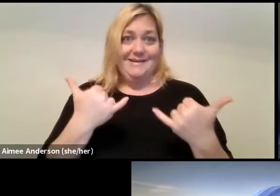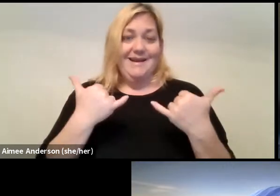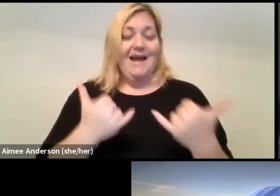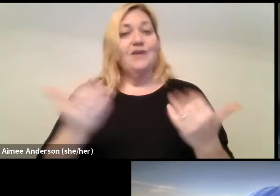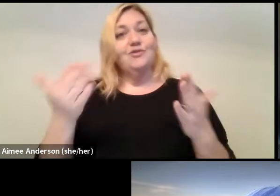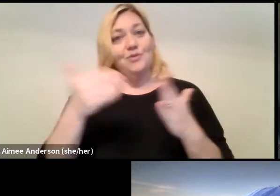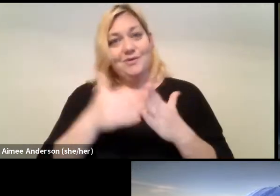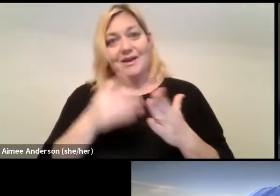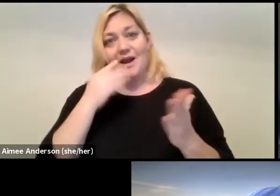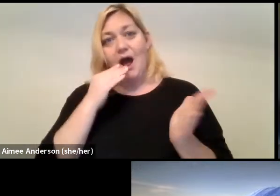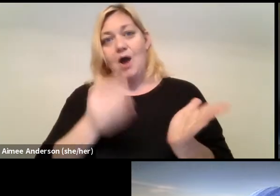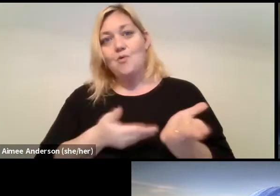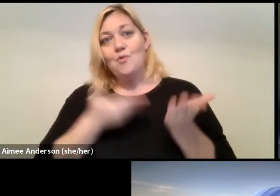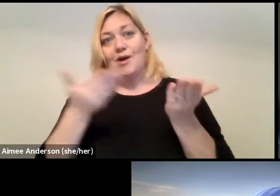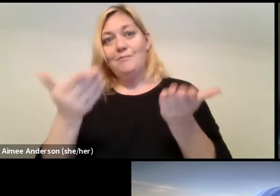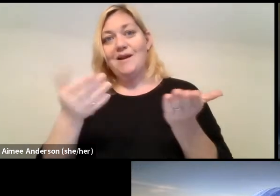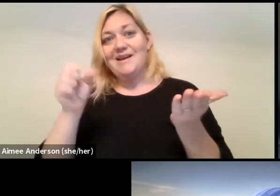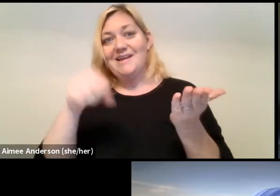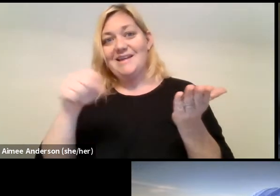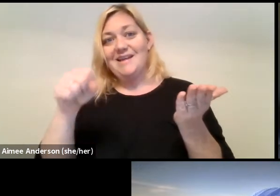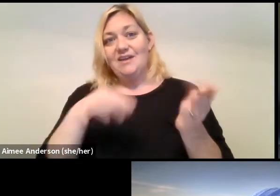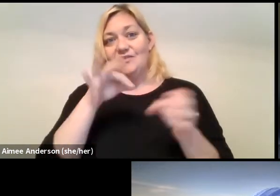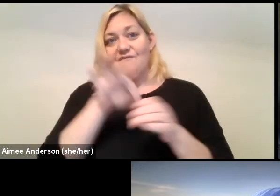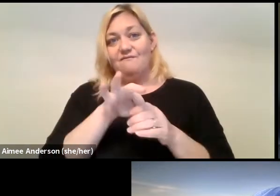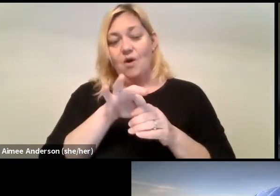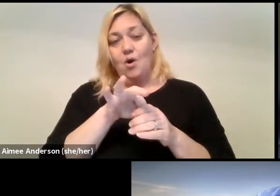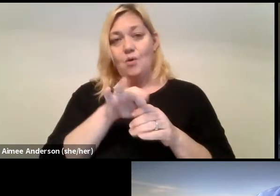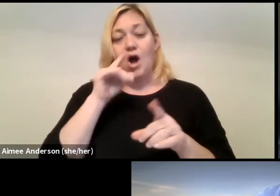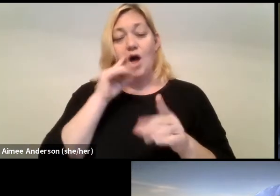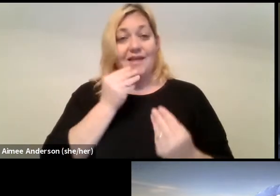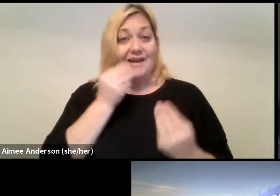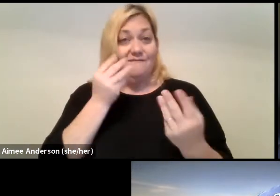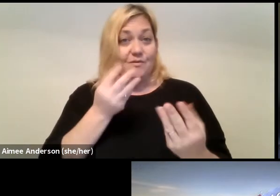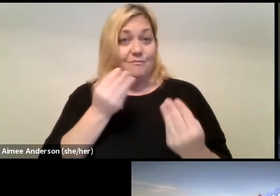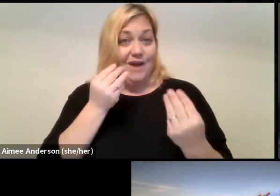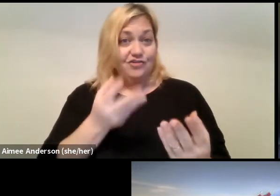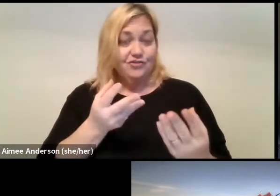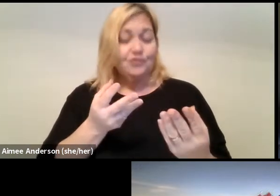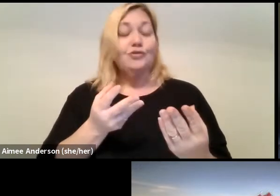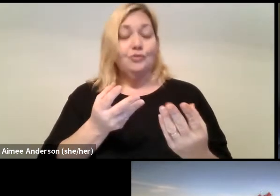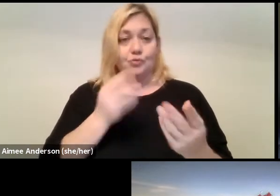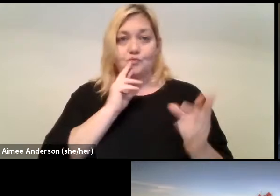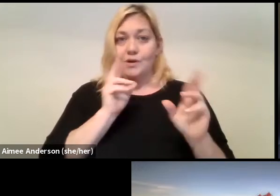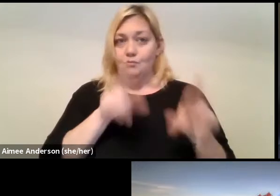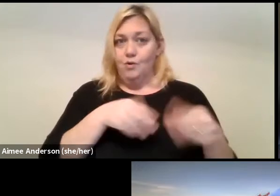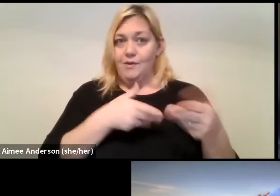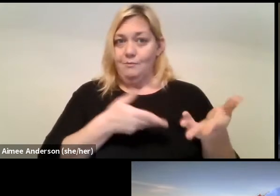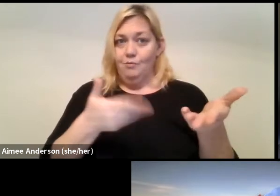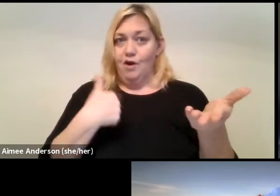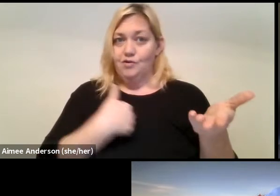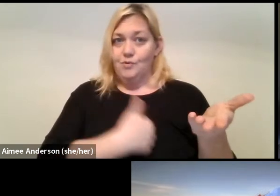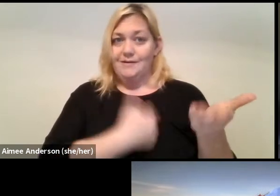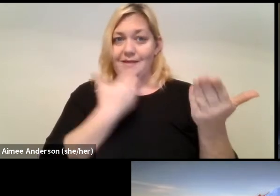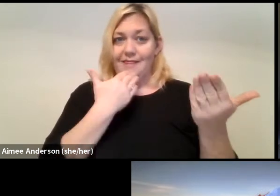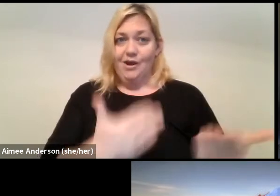again, recommend a yes vote on the informational report that was been brought to us. Thank